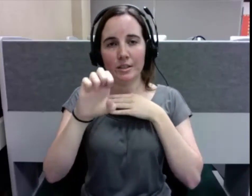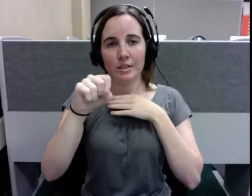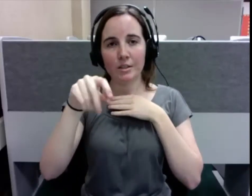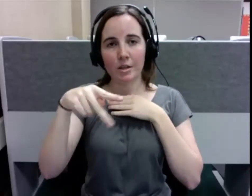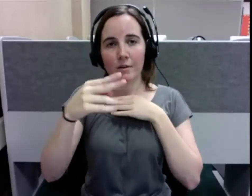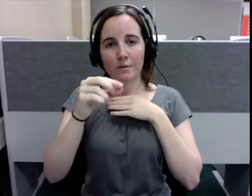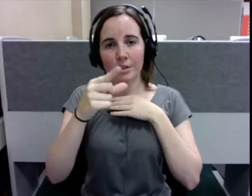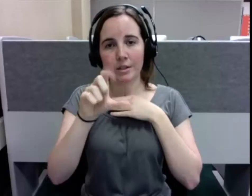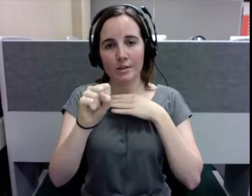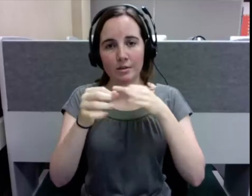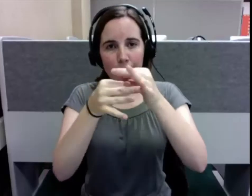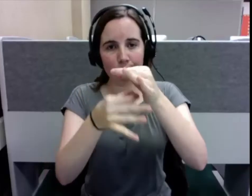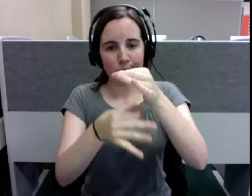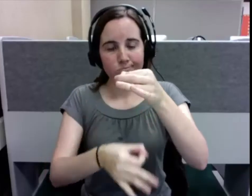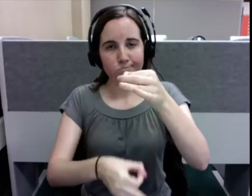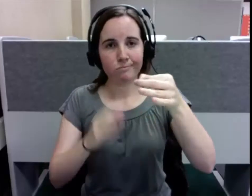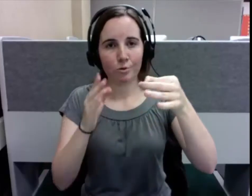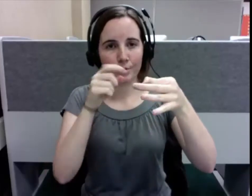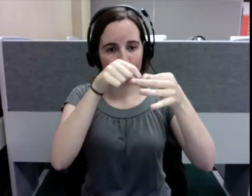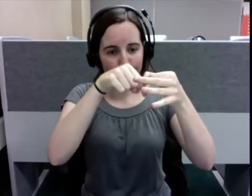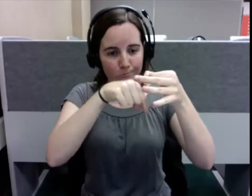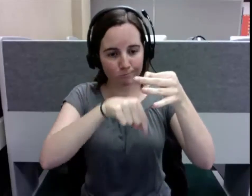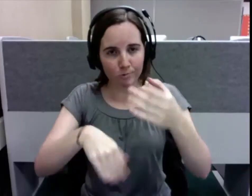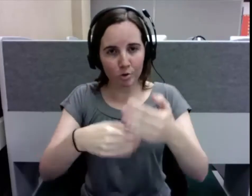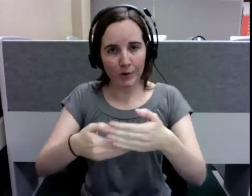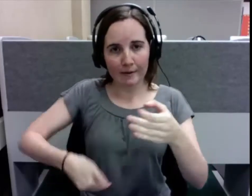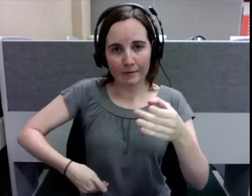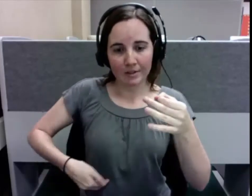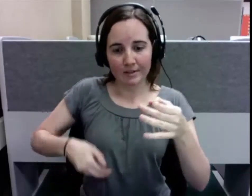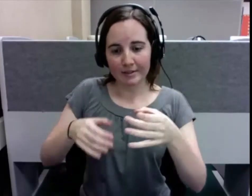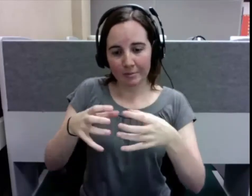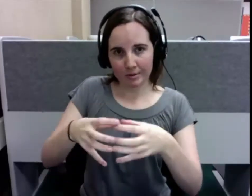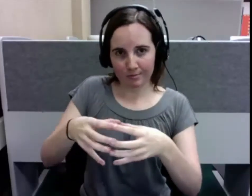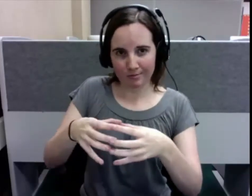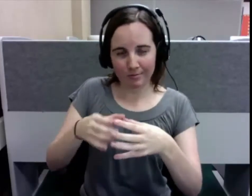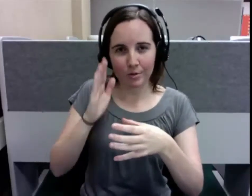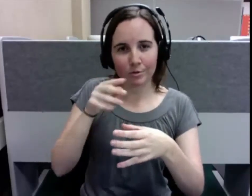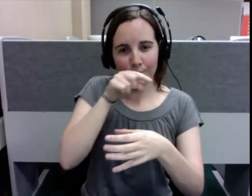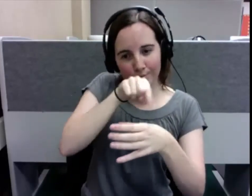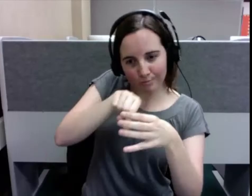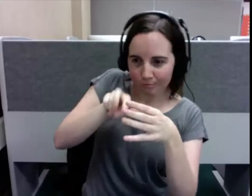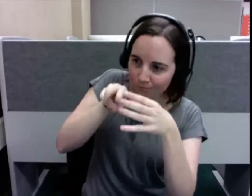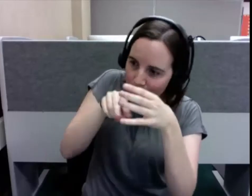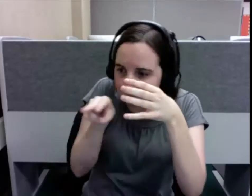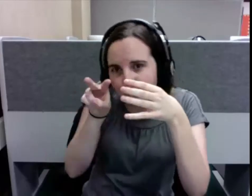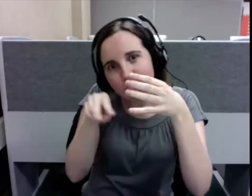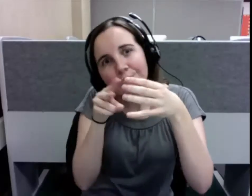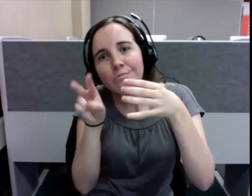esophagus and into your stomach. We'll look all around through your stomach with it. The scope is articulated,